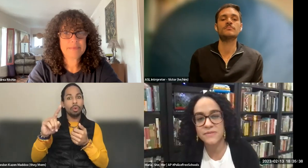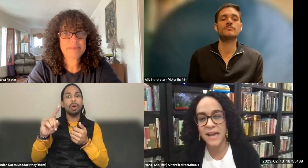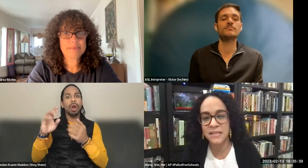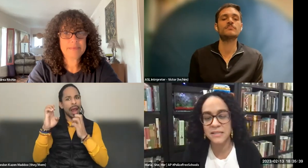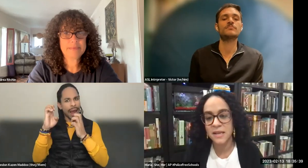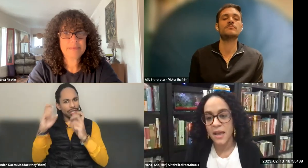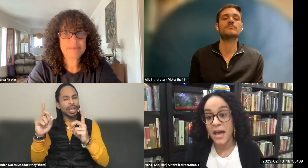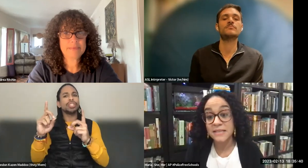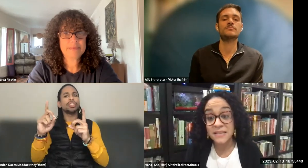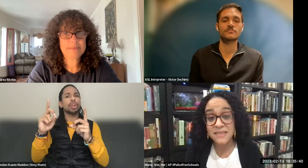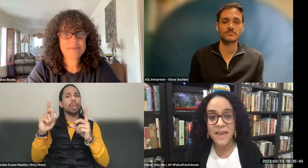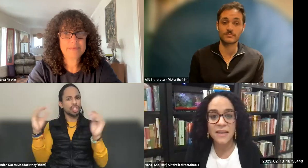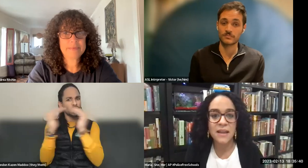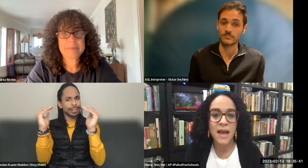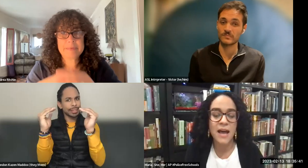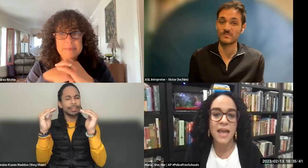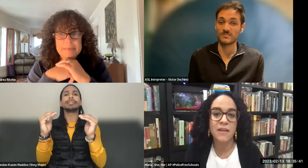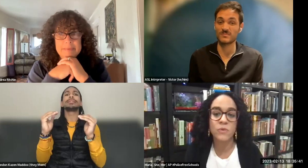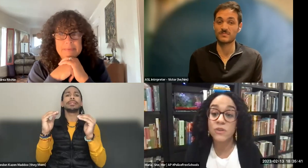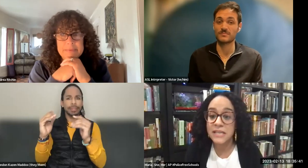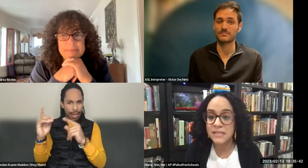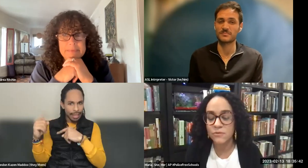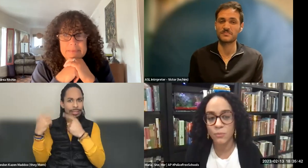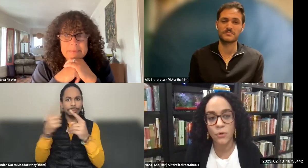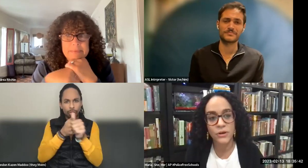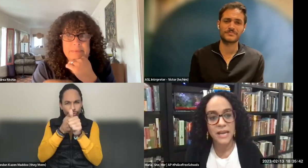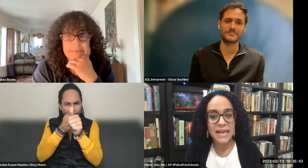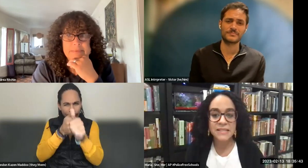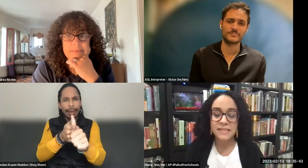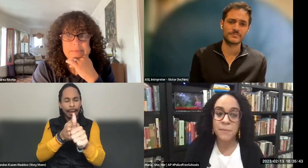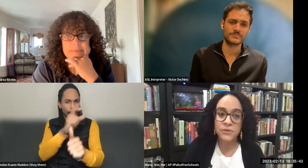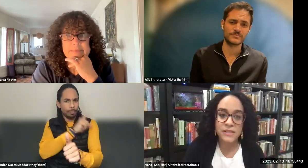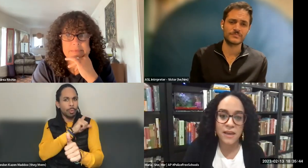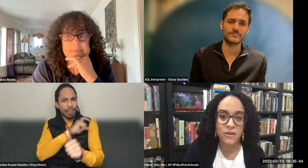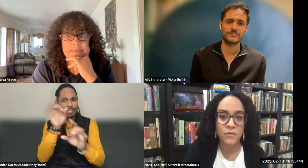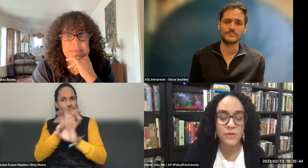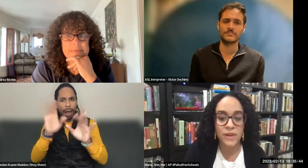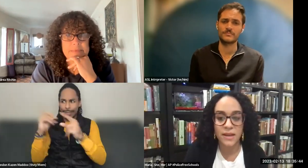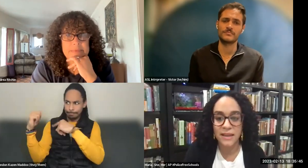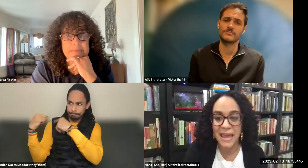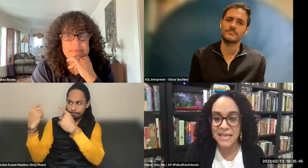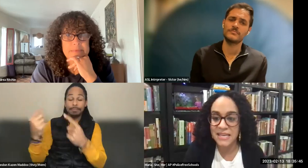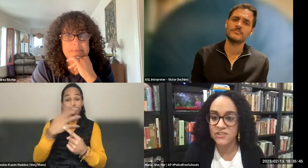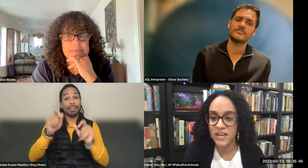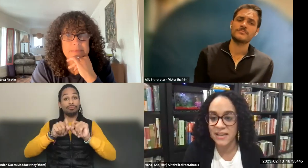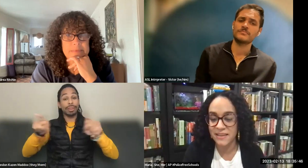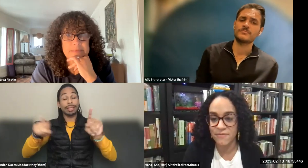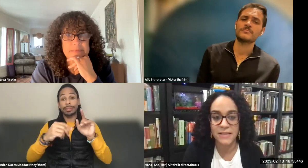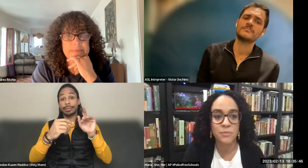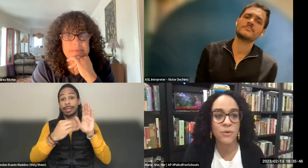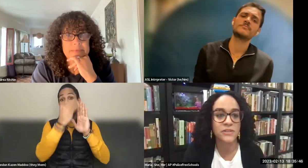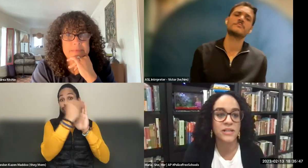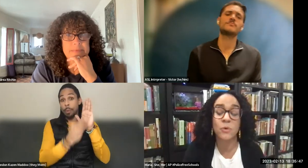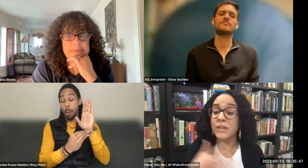school police violence since then. And we released a report in December together with AEJ and